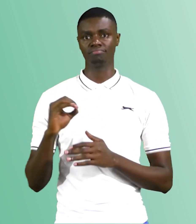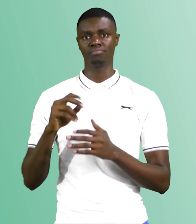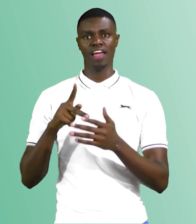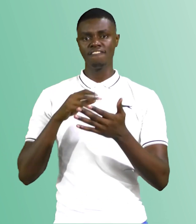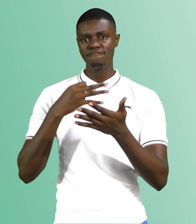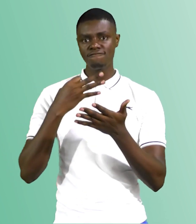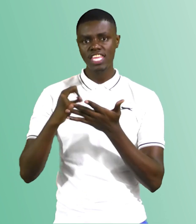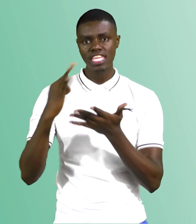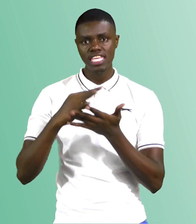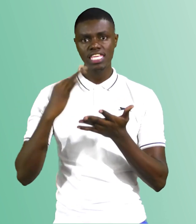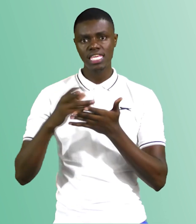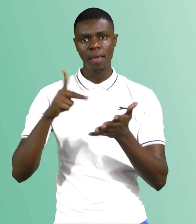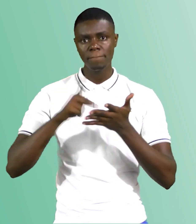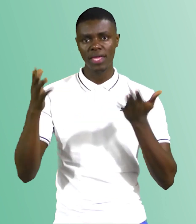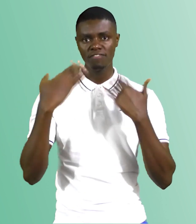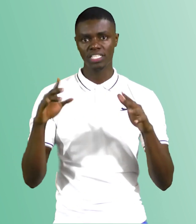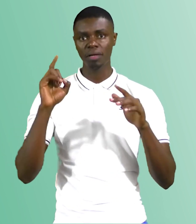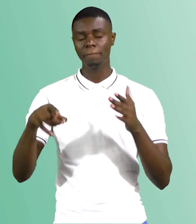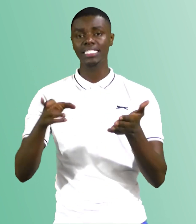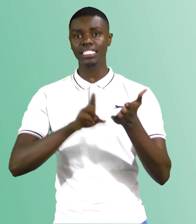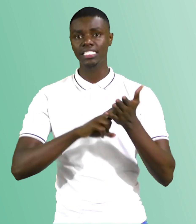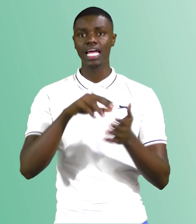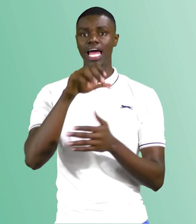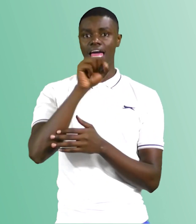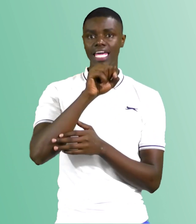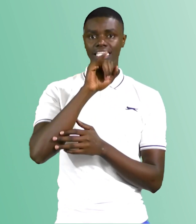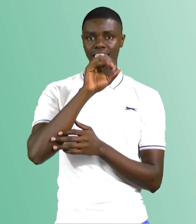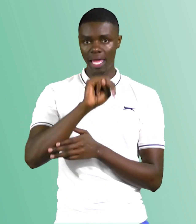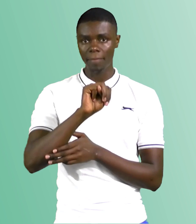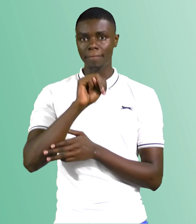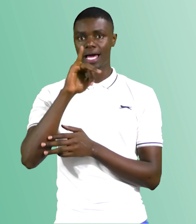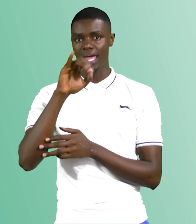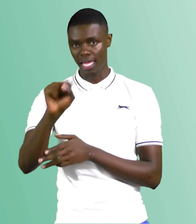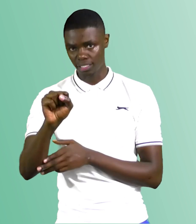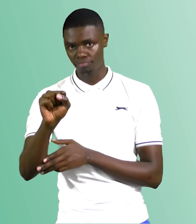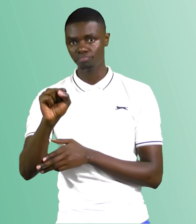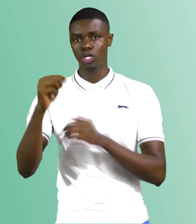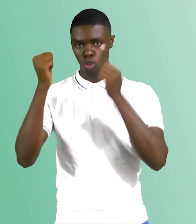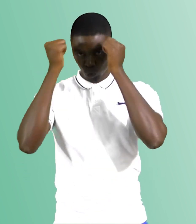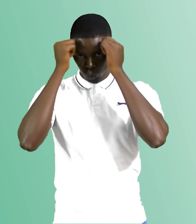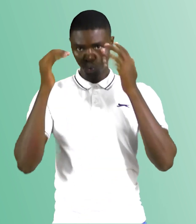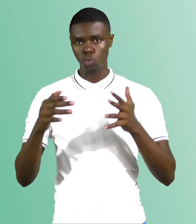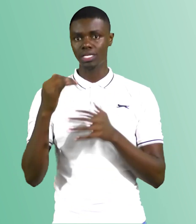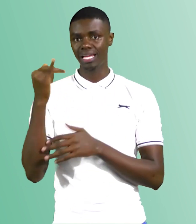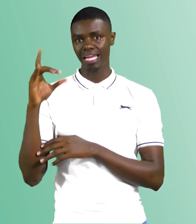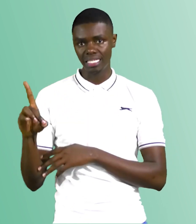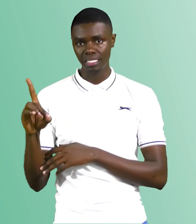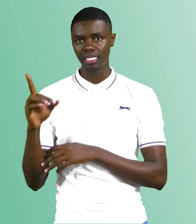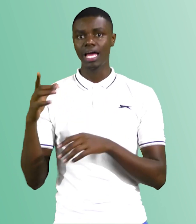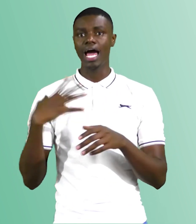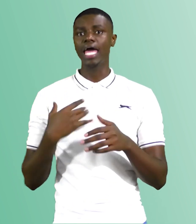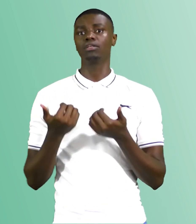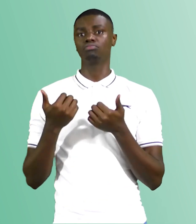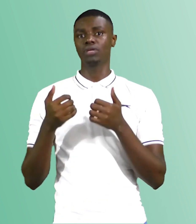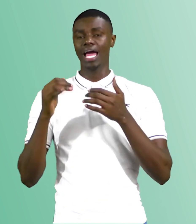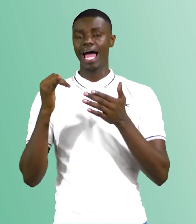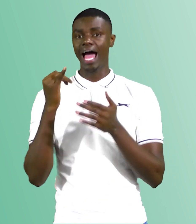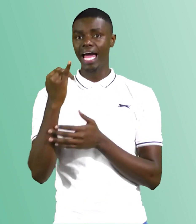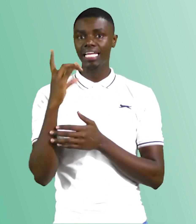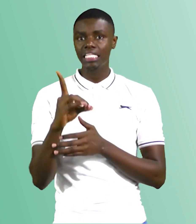fees clearance, must have registered in the SMIS, student's ID, and appropriate